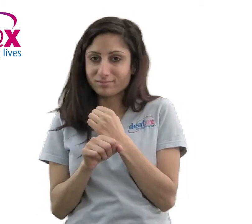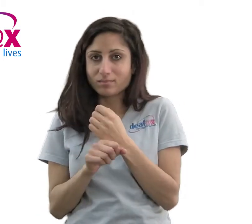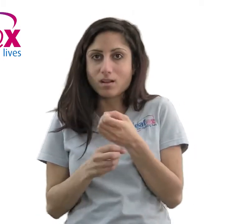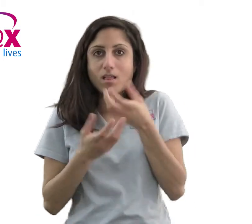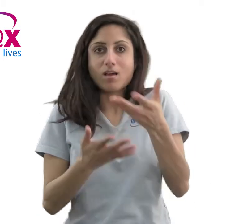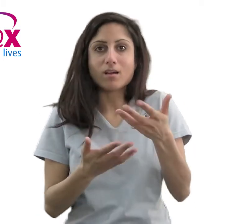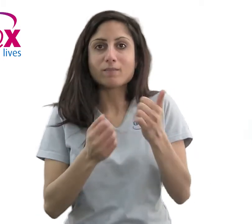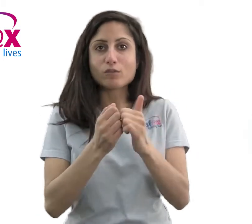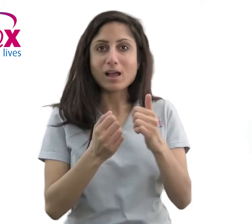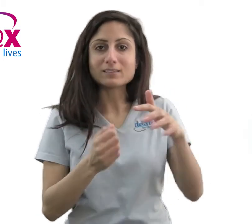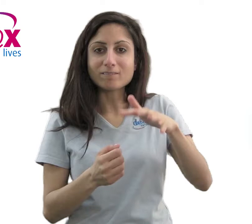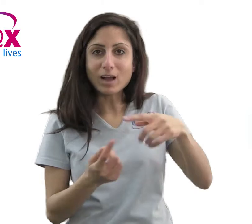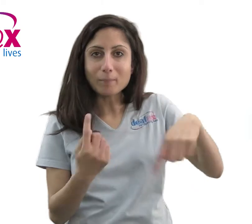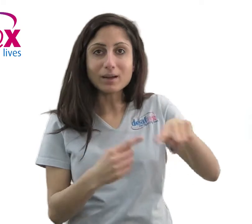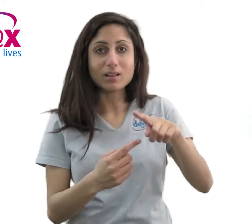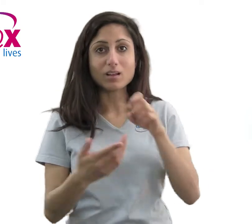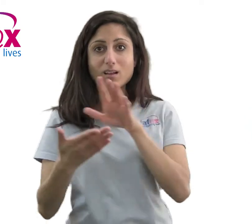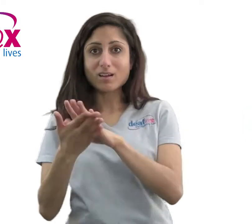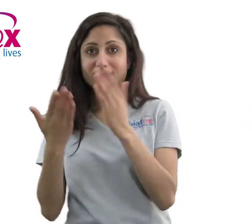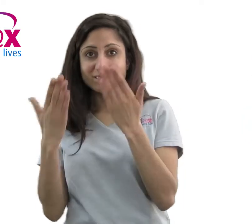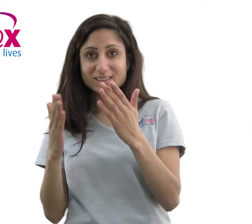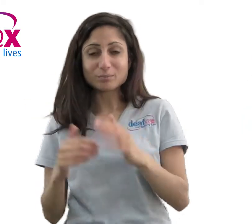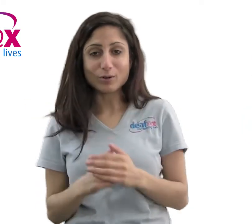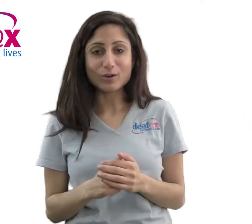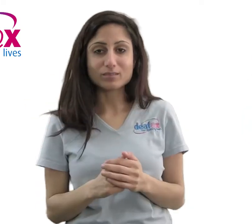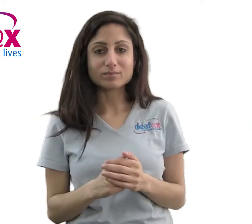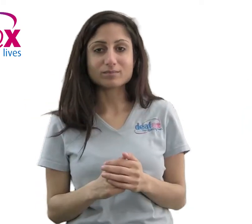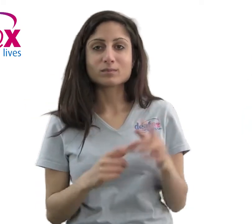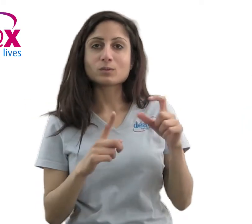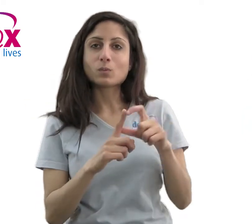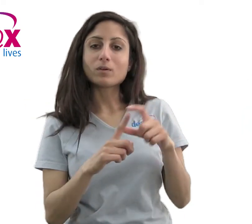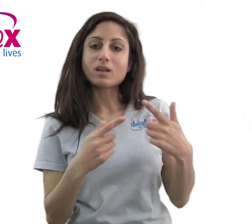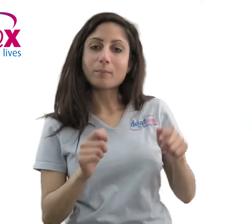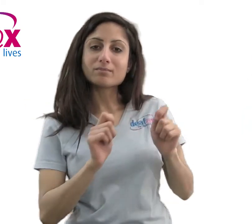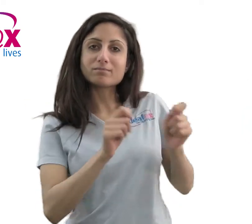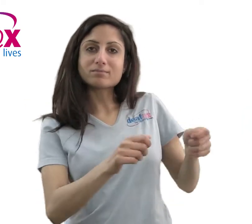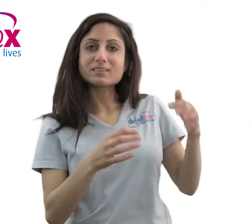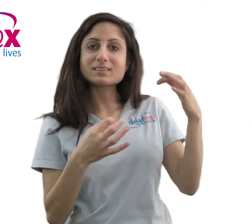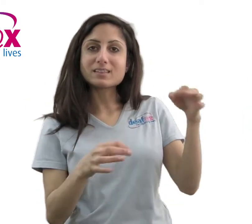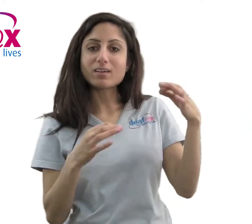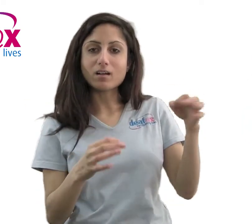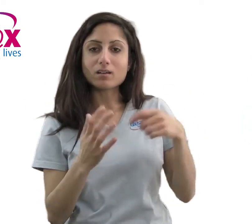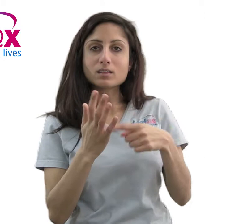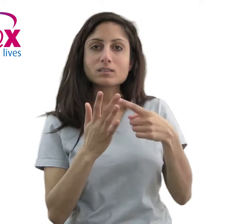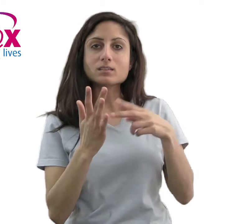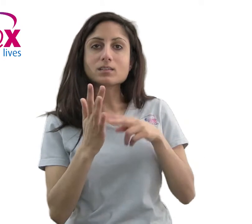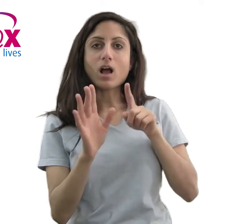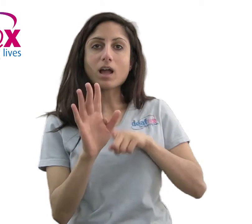not only told all my close friends and family, but posted it on Facebook and then stuck up her Tiny Talk certificate